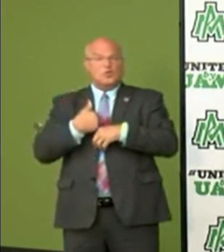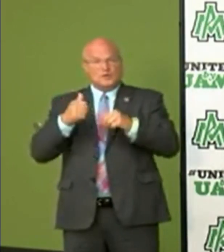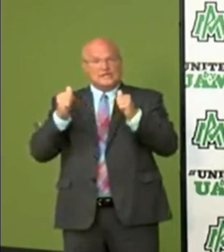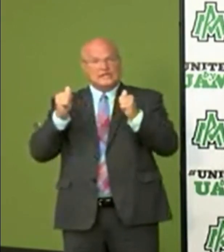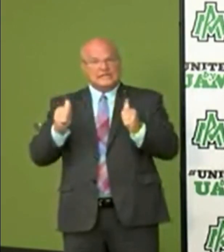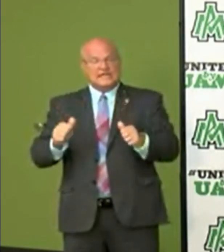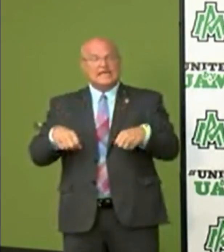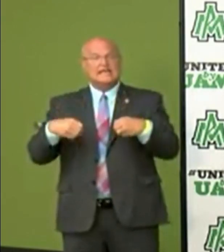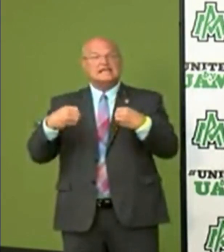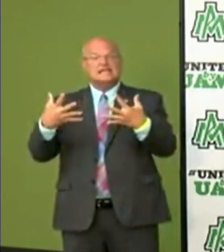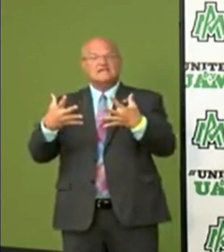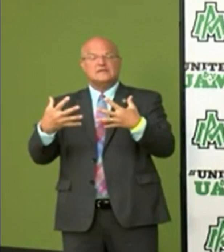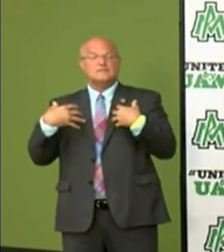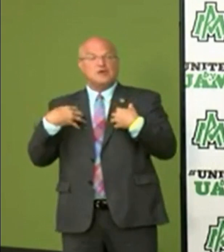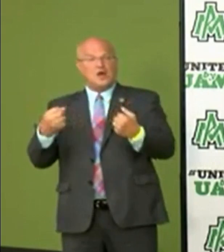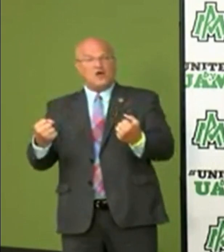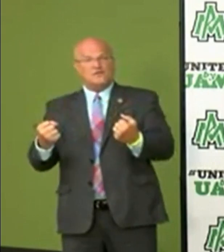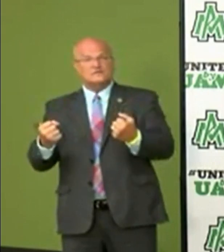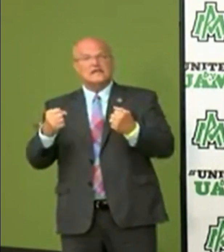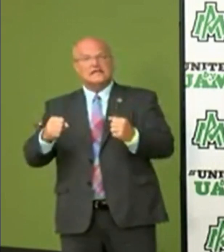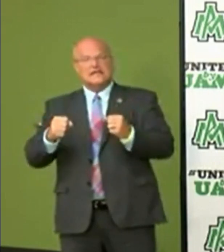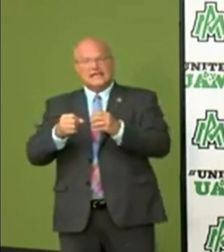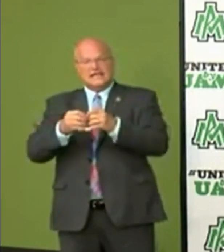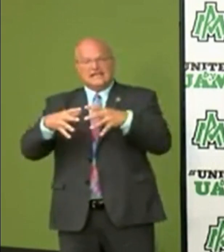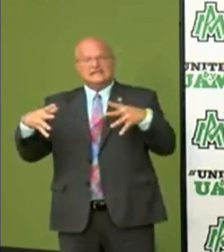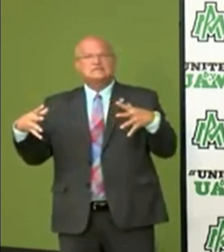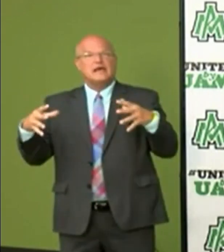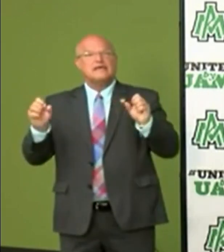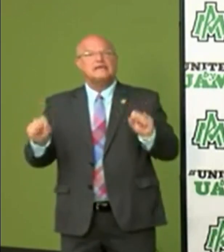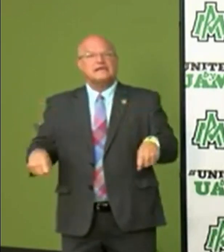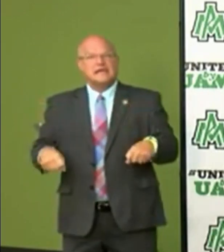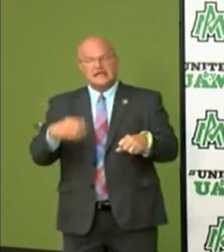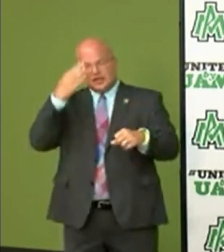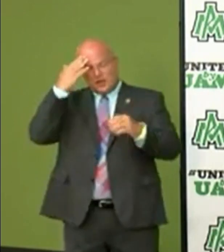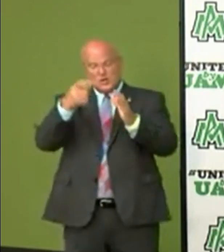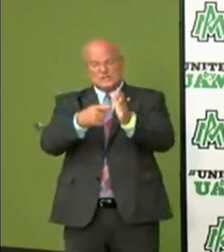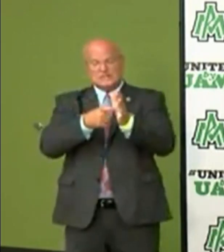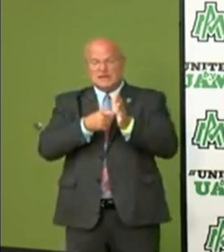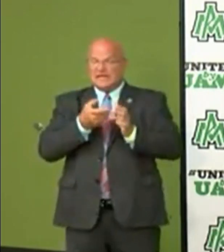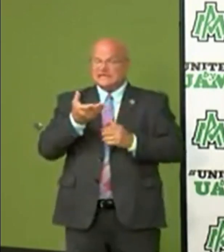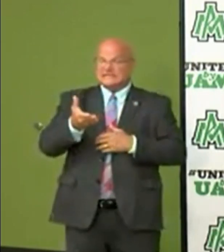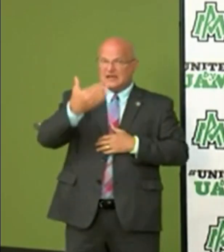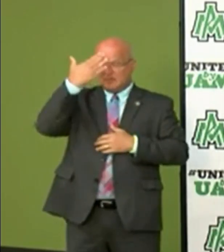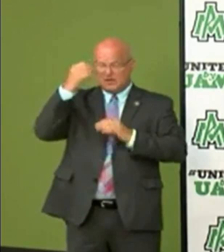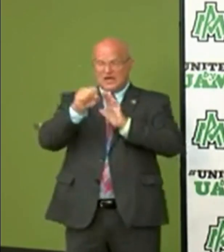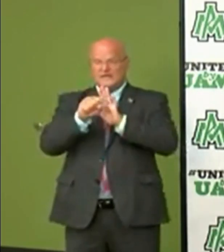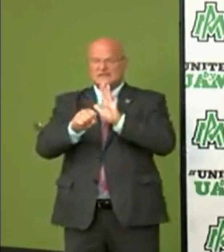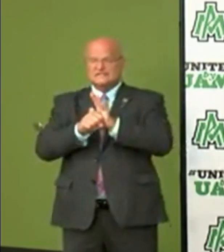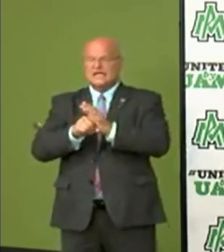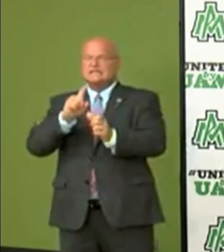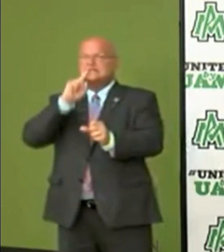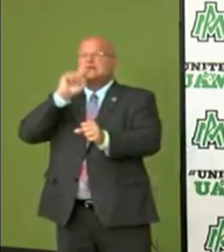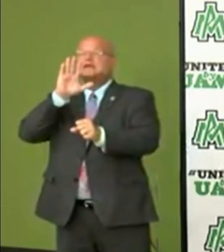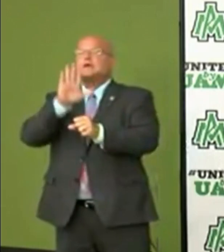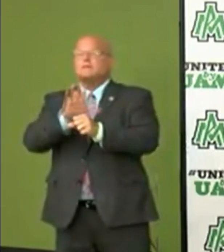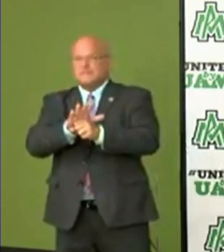can give them confidence that they can expand, that they know the demand is there because the states have committed to that demand. And